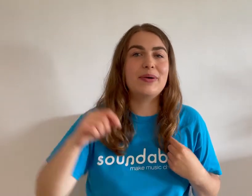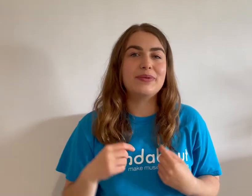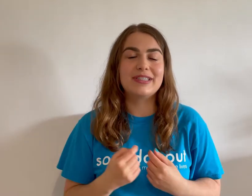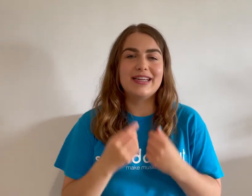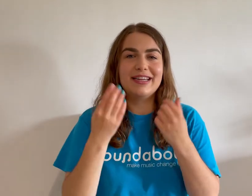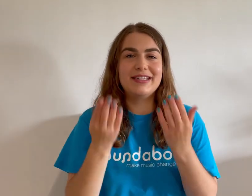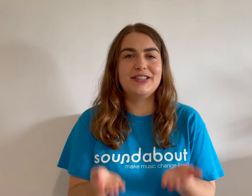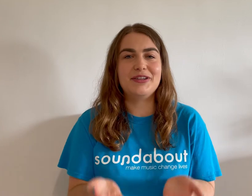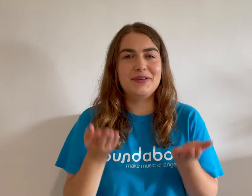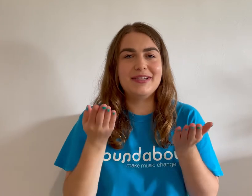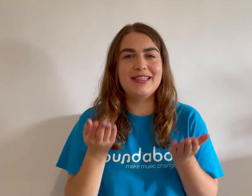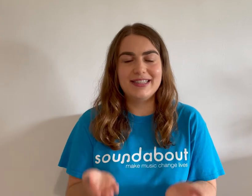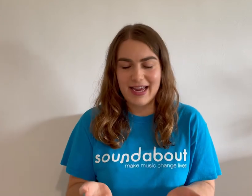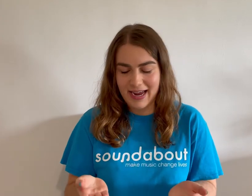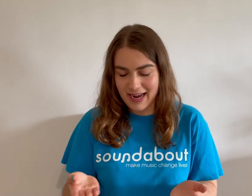out today.